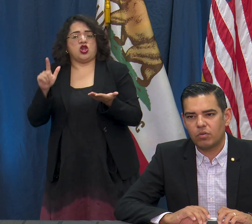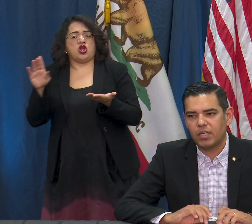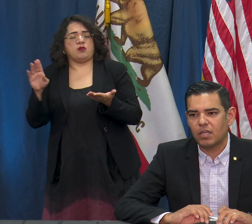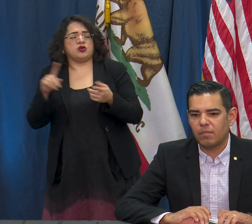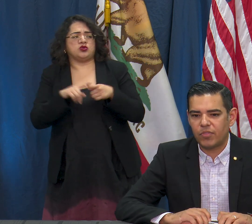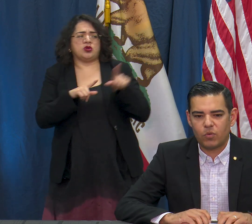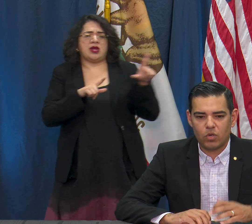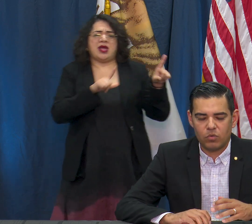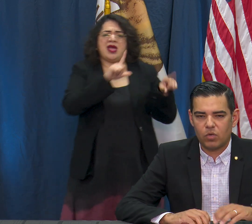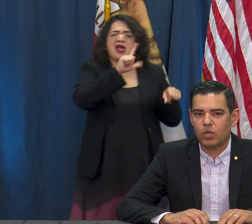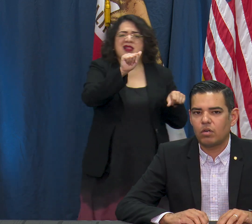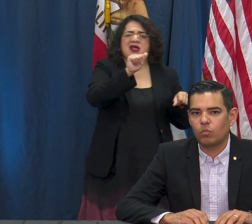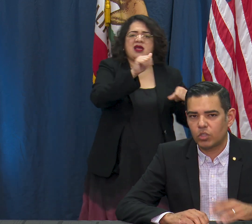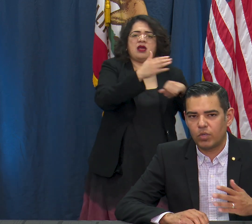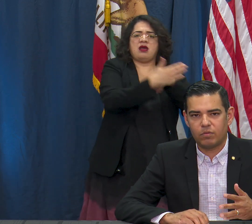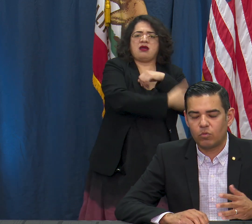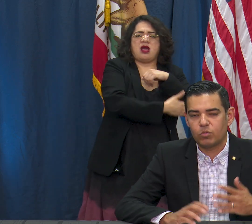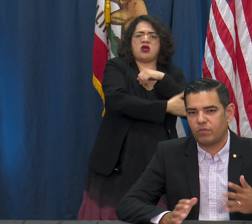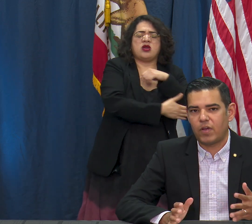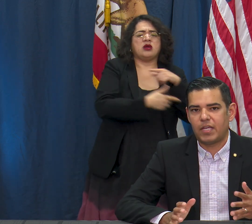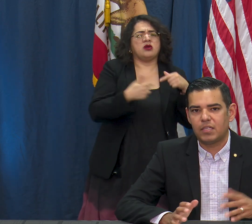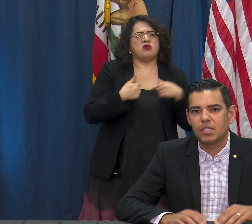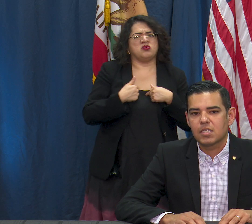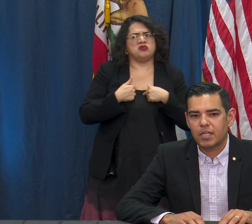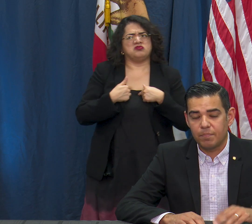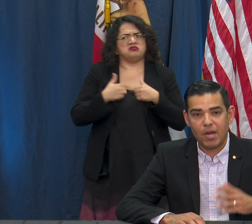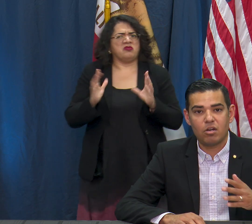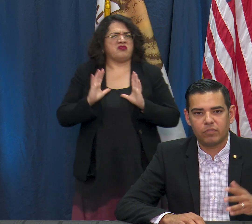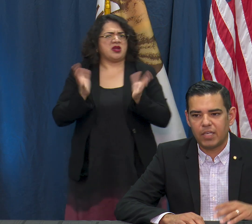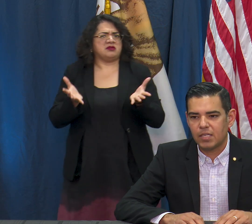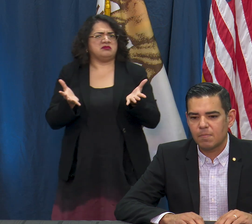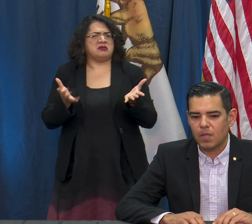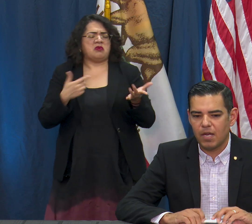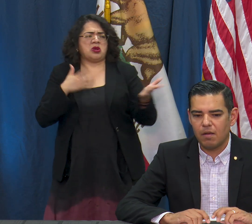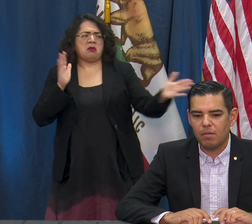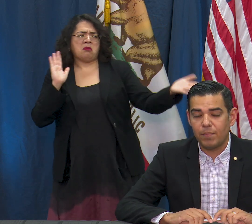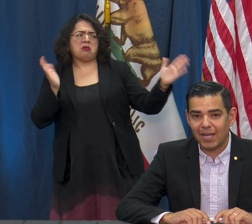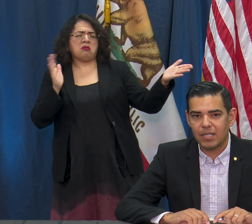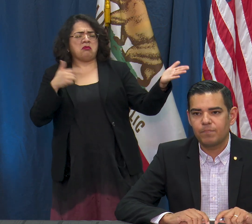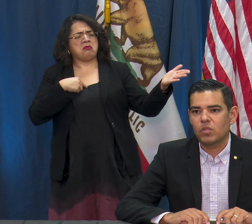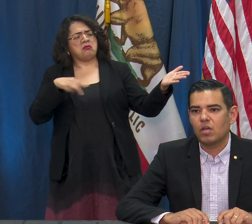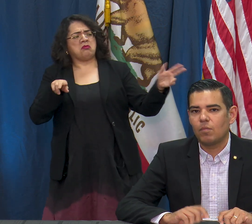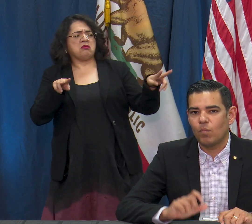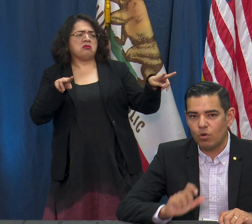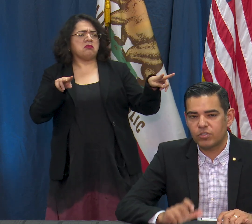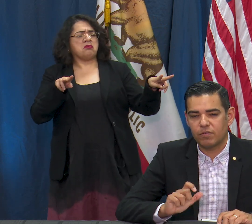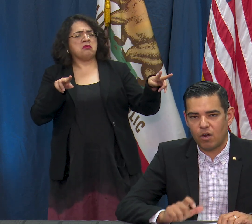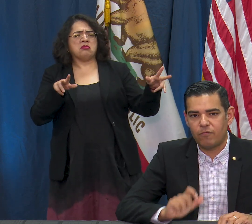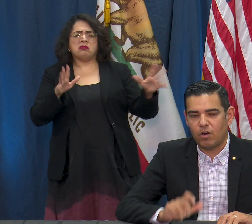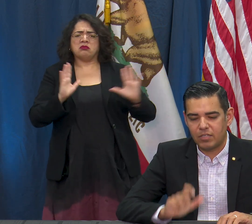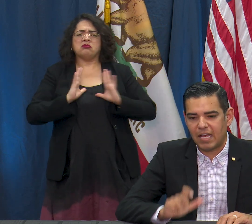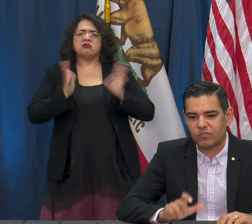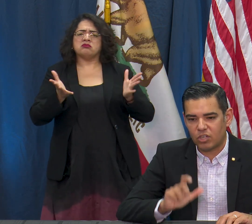we're doing, I think we're doing fine comparatively. But most of our deaths are